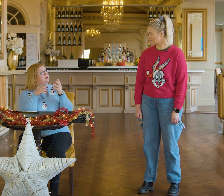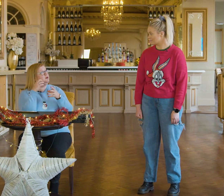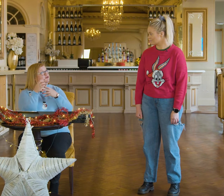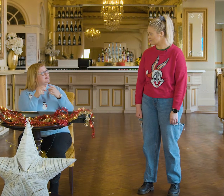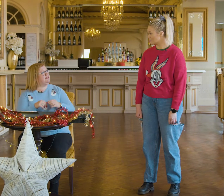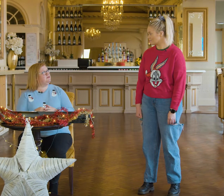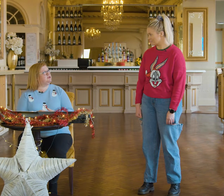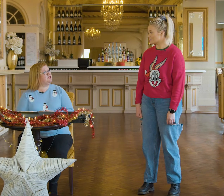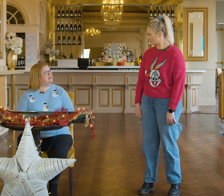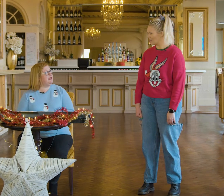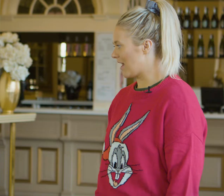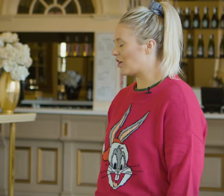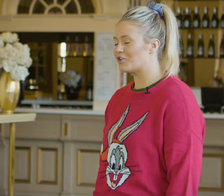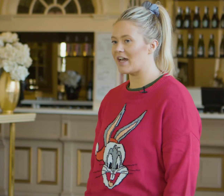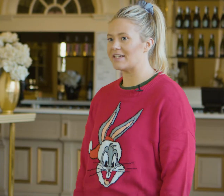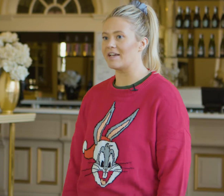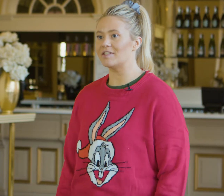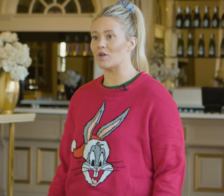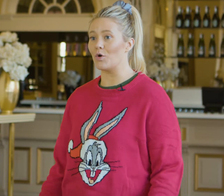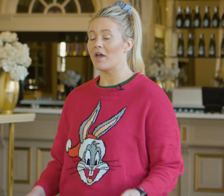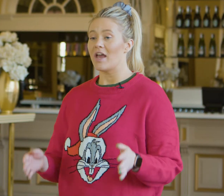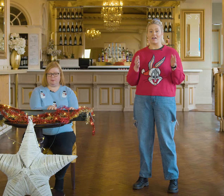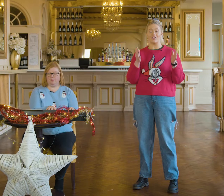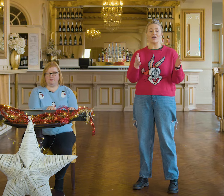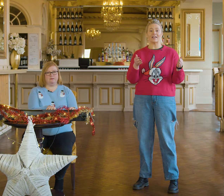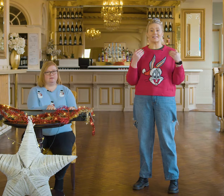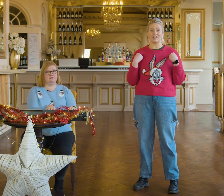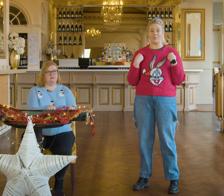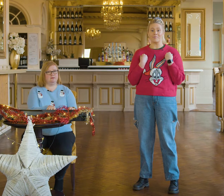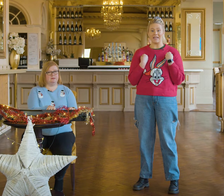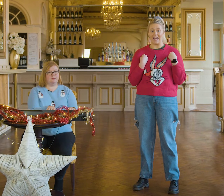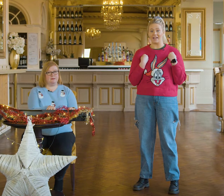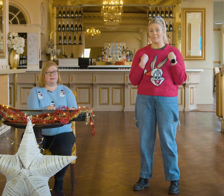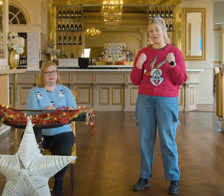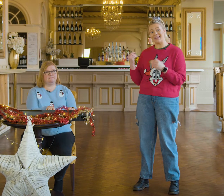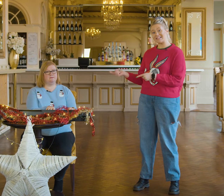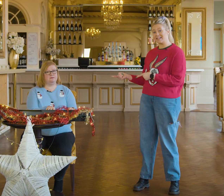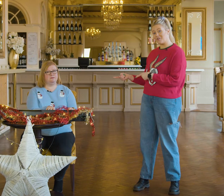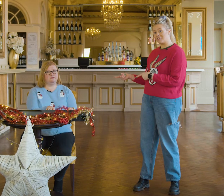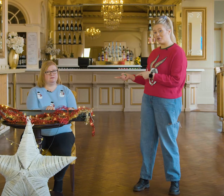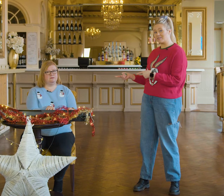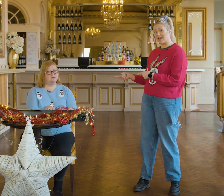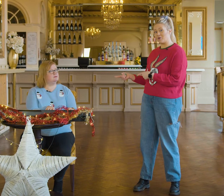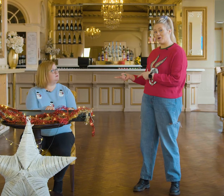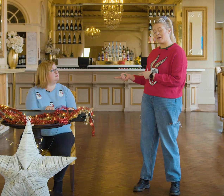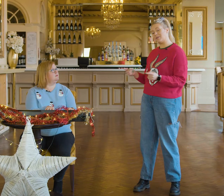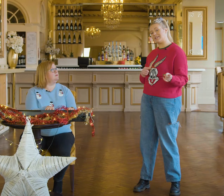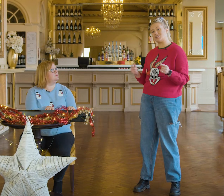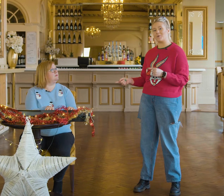more interesting for us to sing. Yeah, good idea. So, if you guys sing along with me again, but listen out for Laura's echo and then we'll teach you it